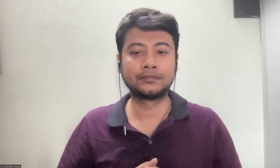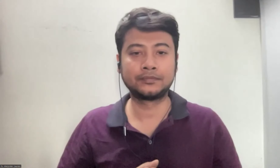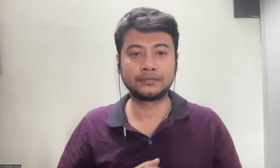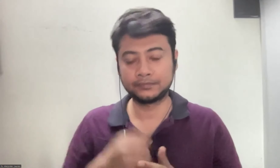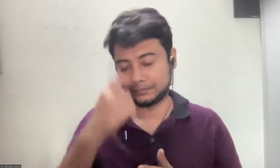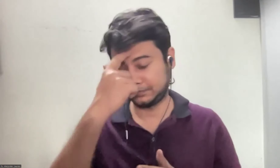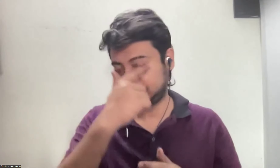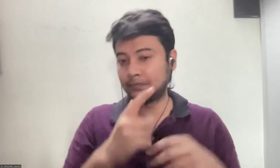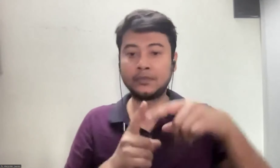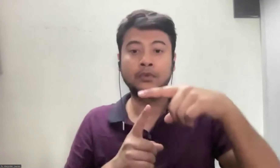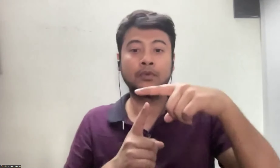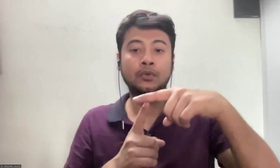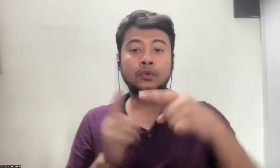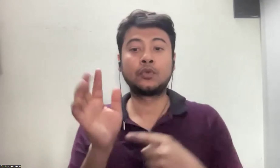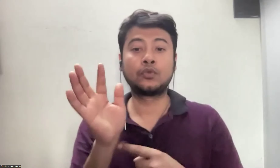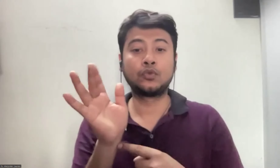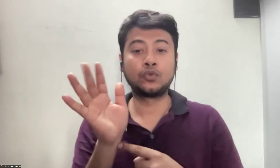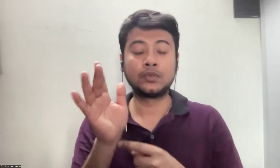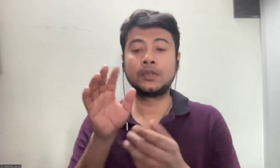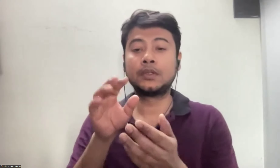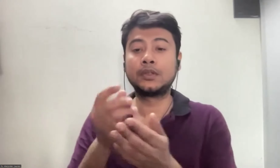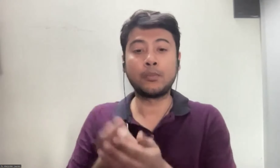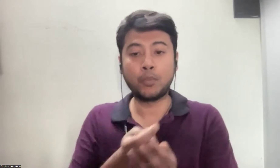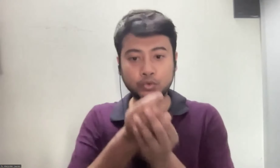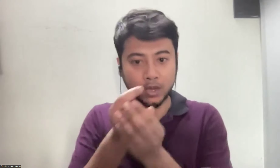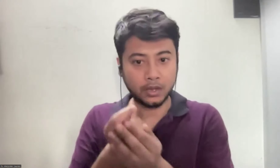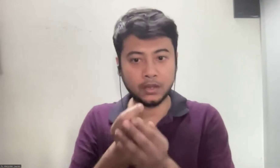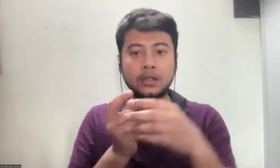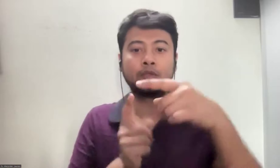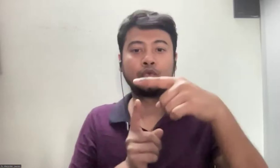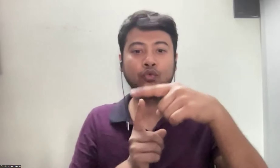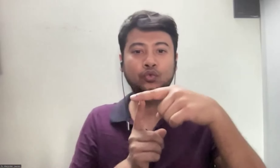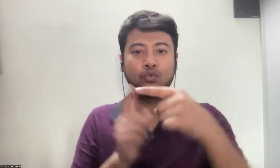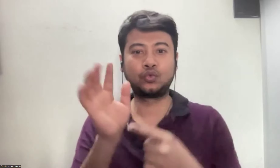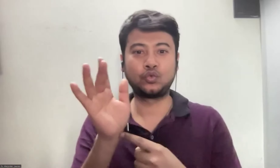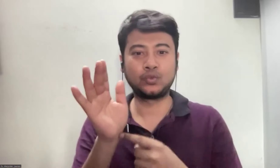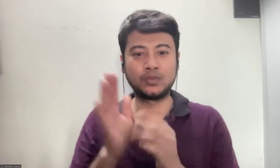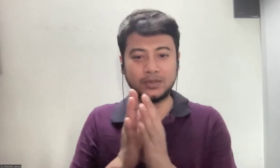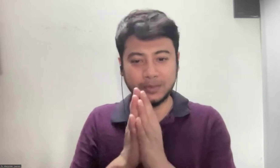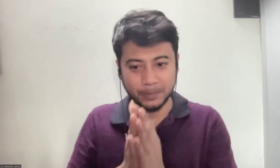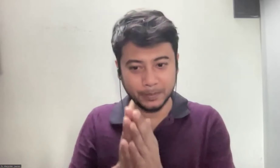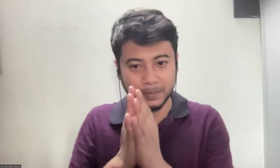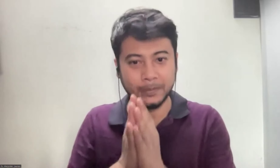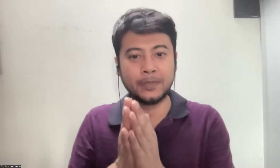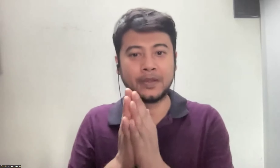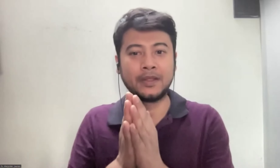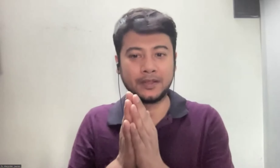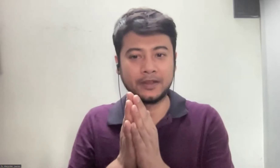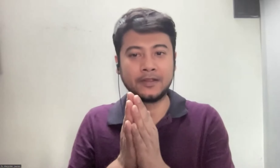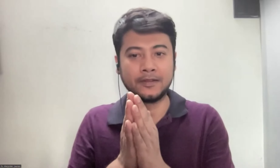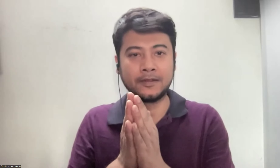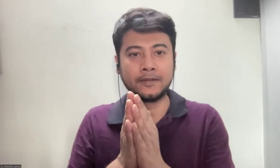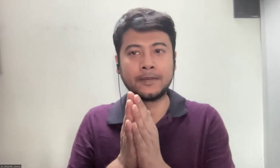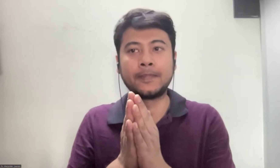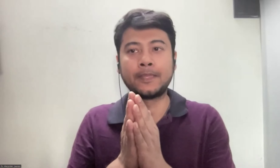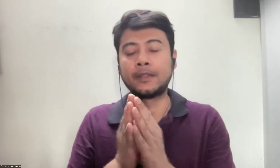Puja, Tulsi prayers. So the purpose of the class is all of you are aware of Tulsi Maharani. You're all, I'm sure